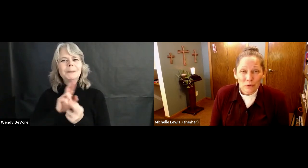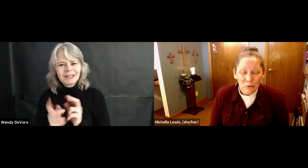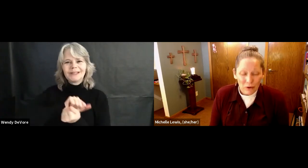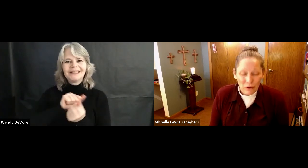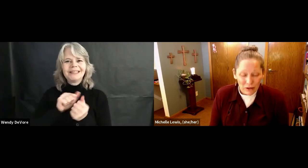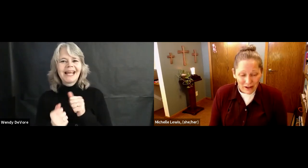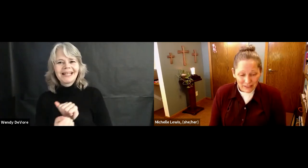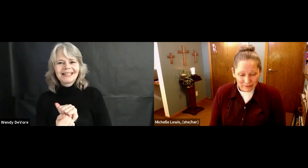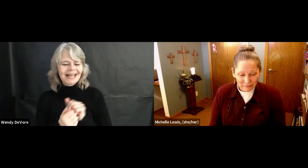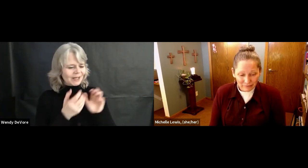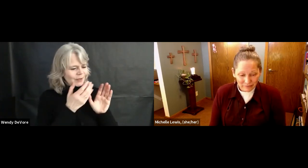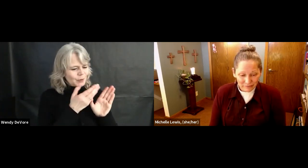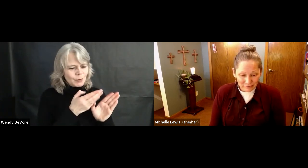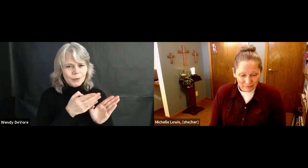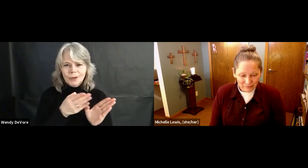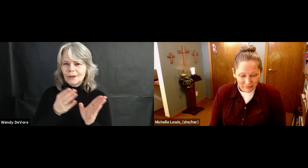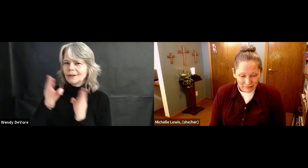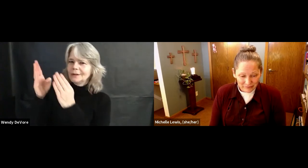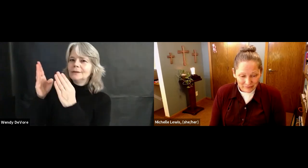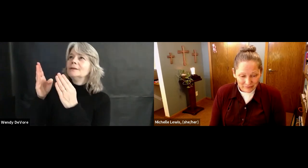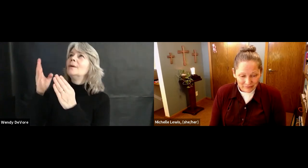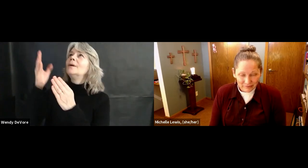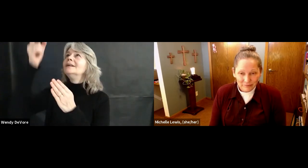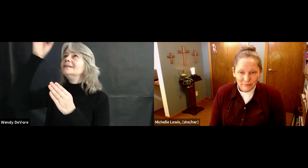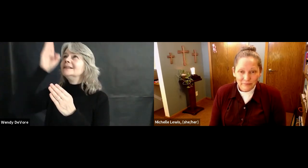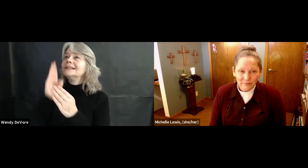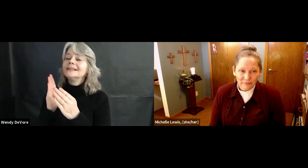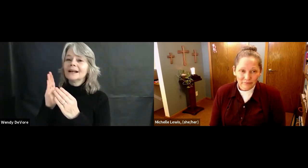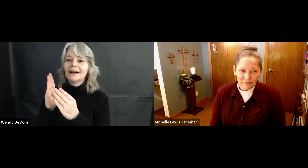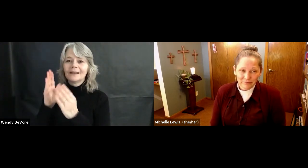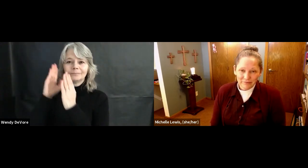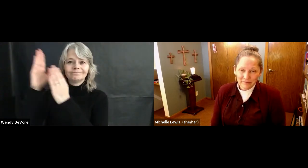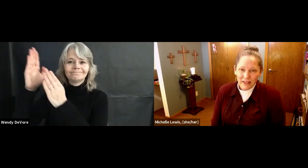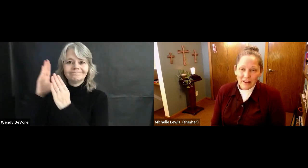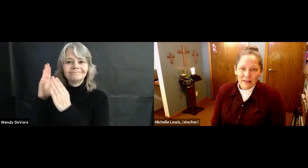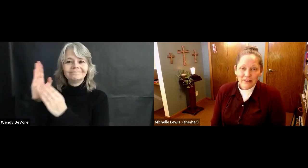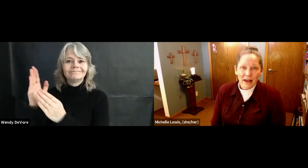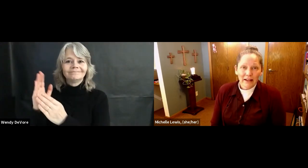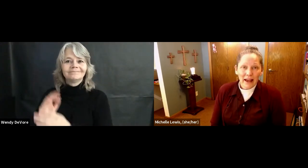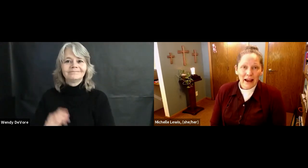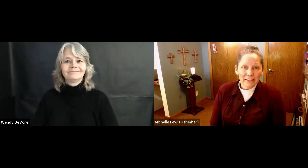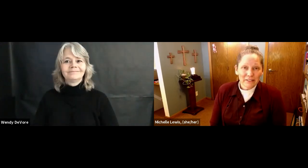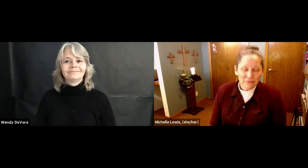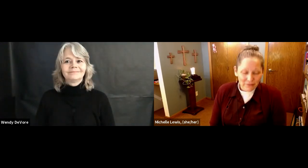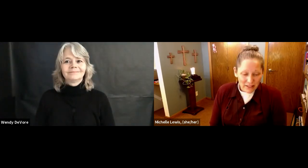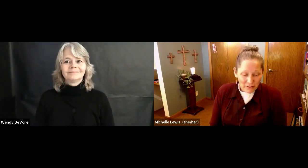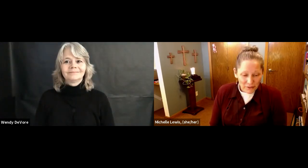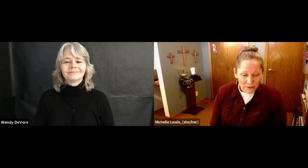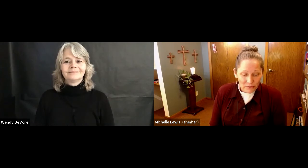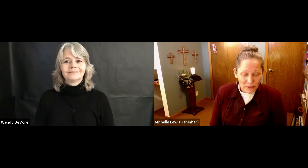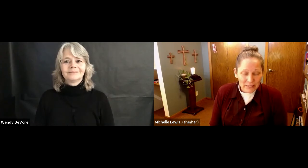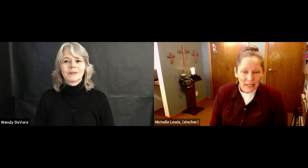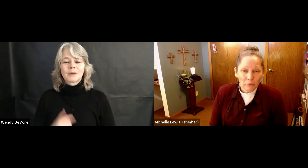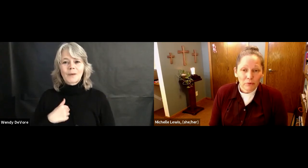toward God. that active faith